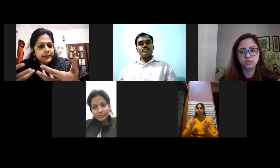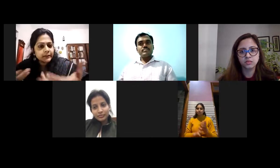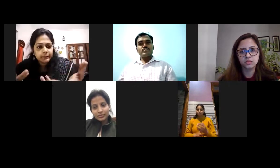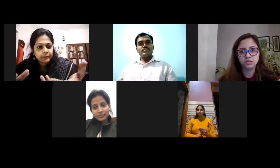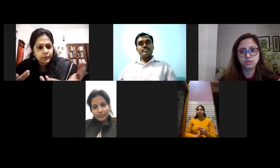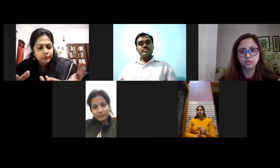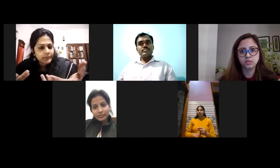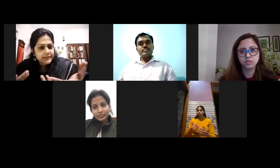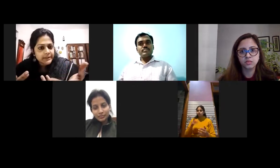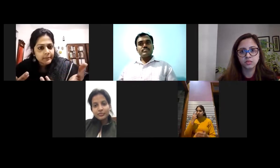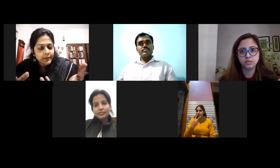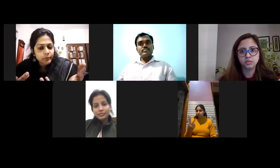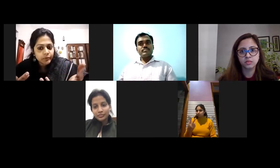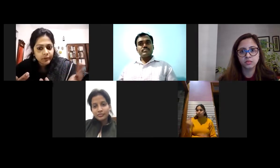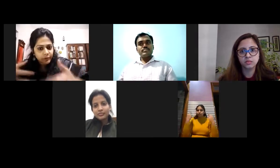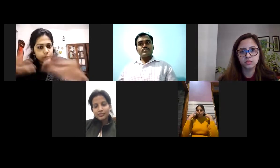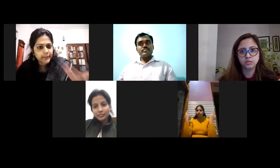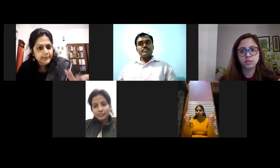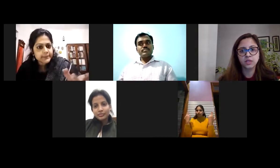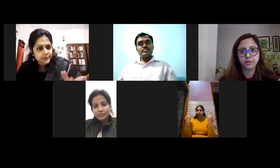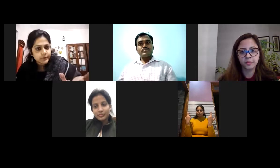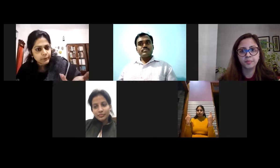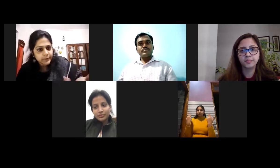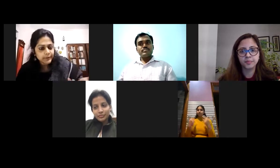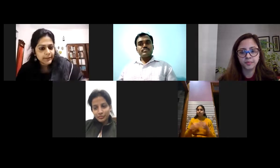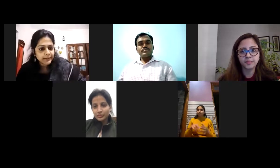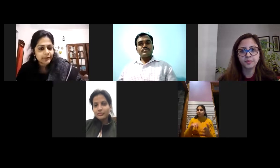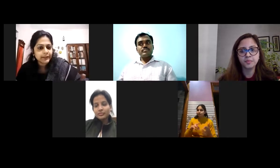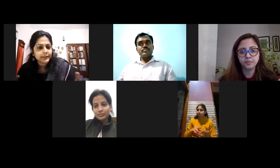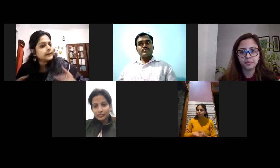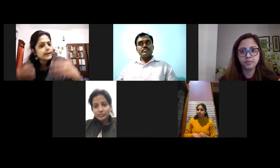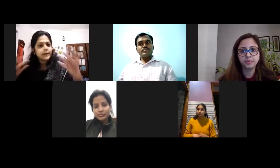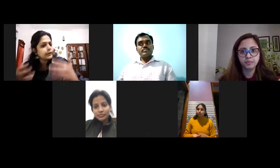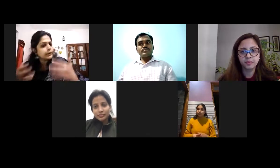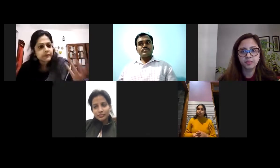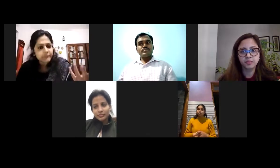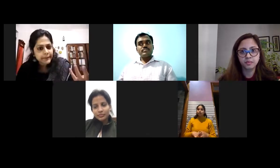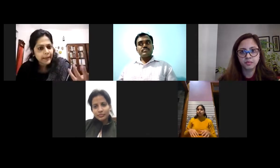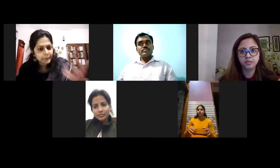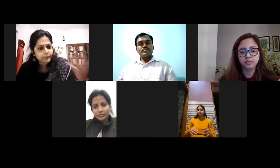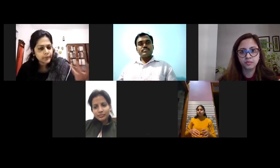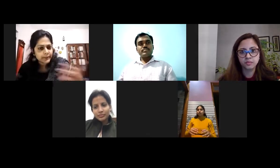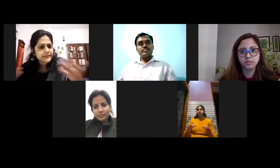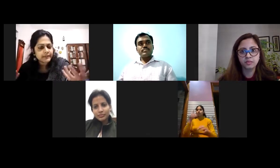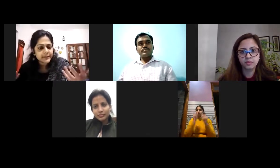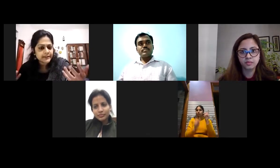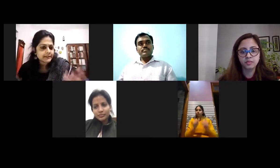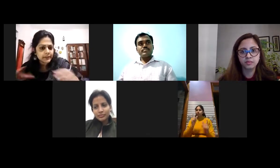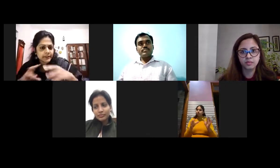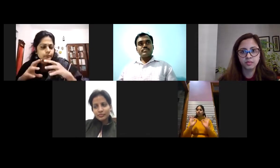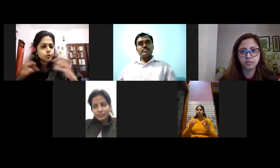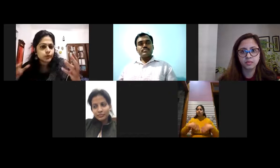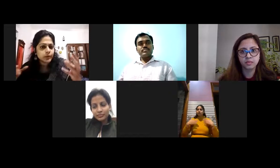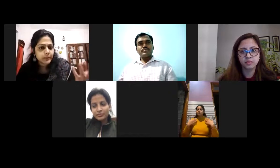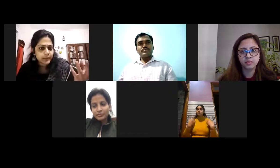Flaubert's famous The Saint Madame Bovary, where you're looking at the surgery of Hippolyte, right? And the fact that Hippolyte is perfectly happy with himself as it is, but